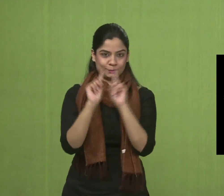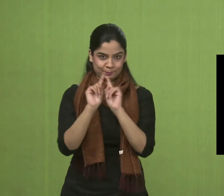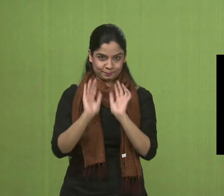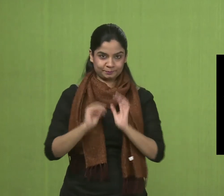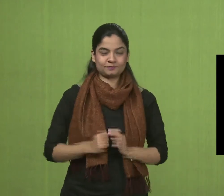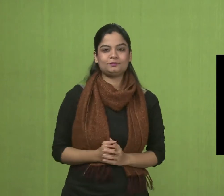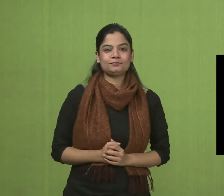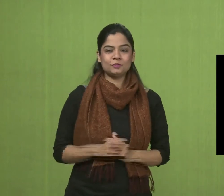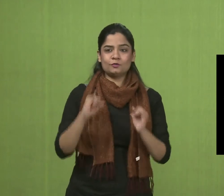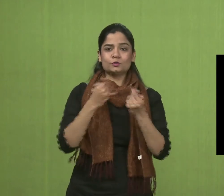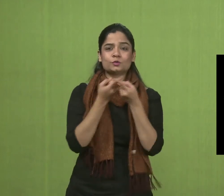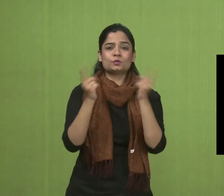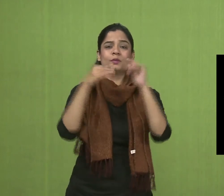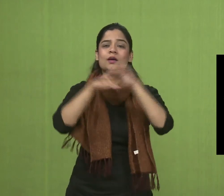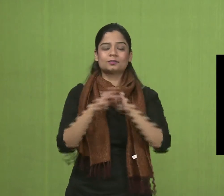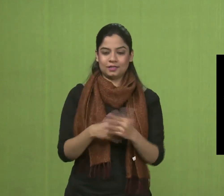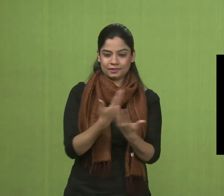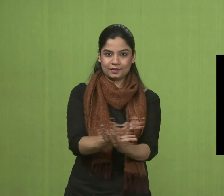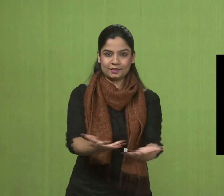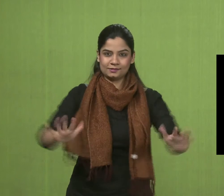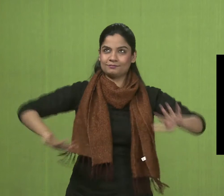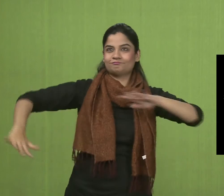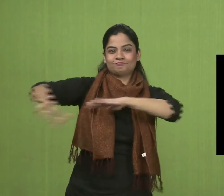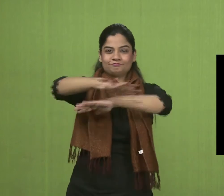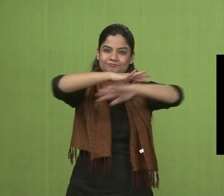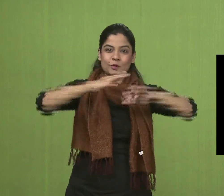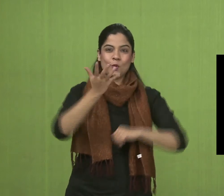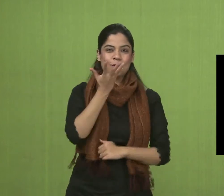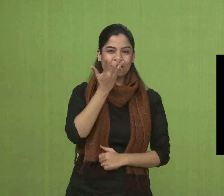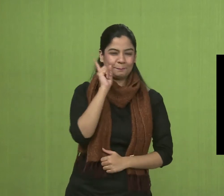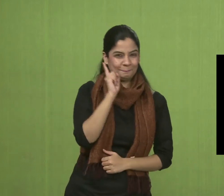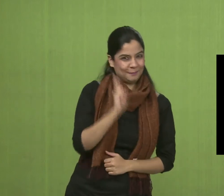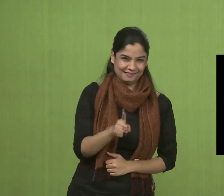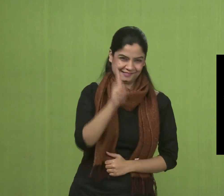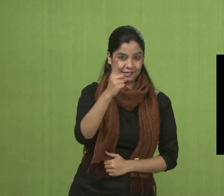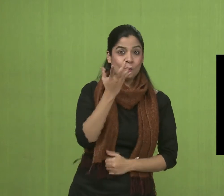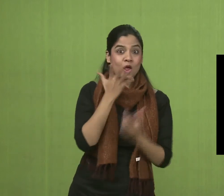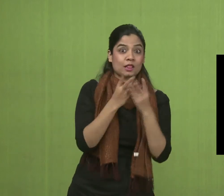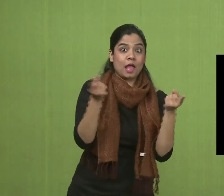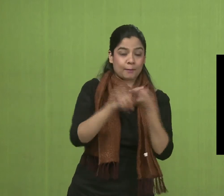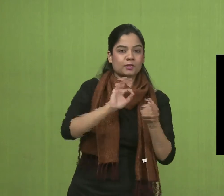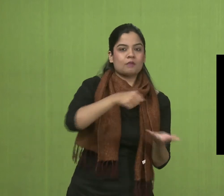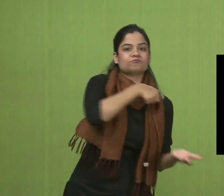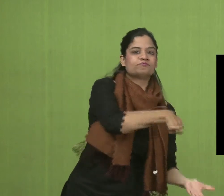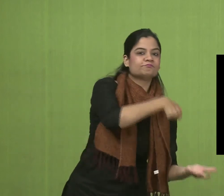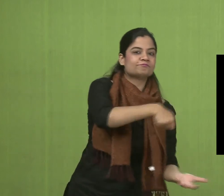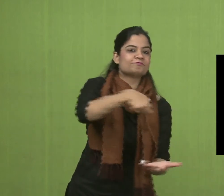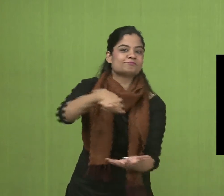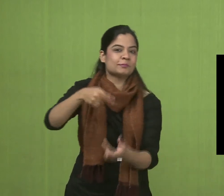Bathing area is usually used for different kind of activities. Water is a must. You should always have a water arrangement ready.